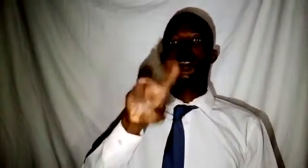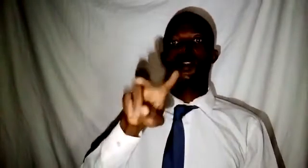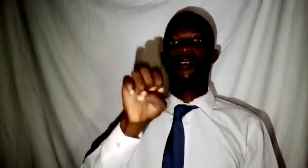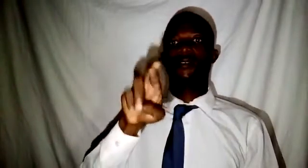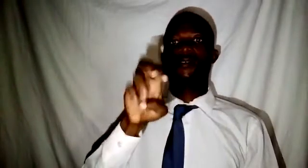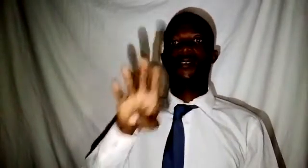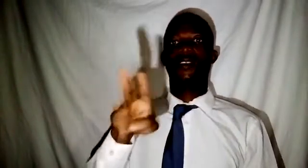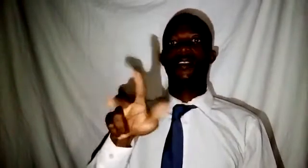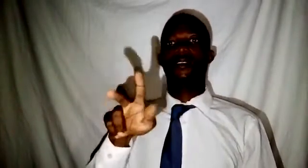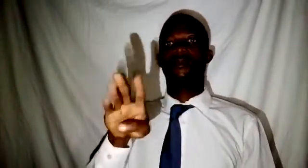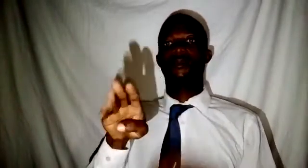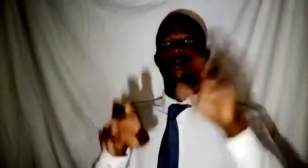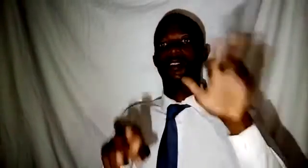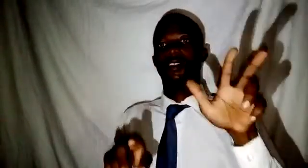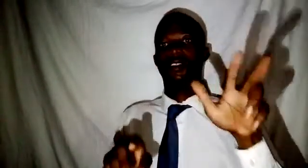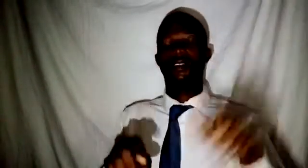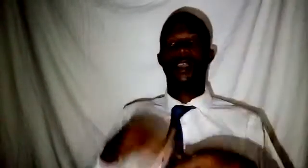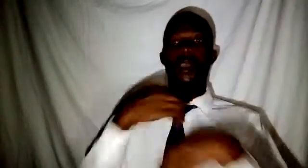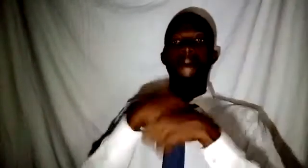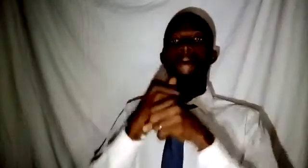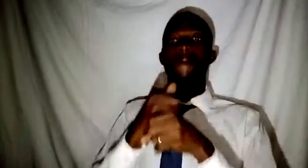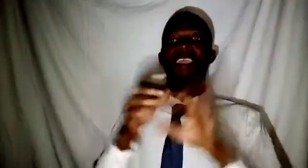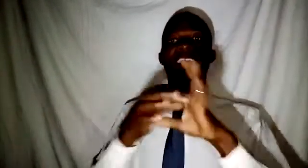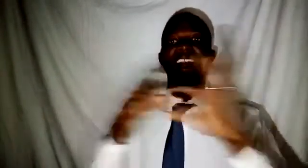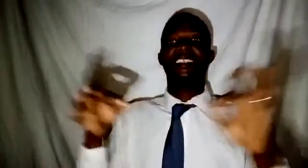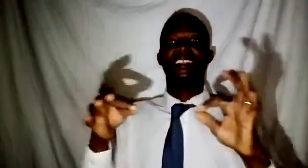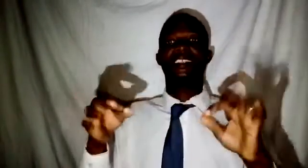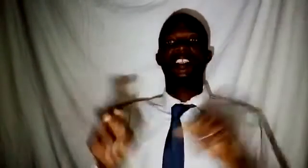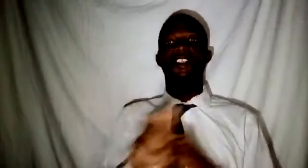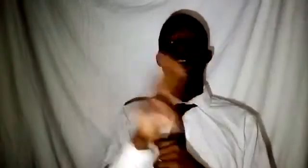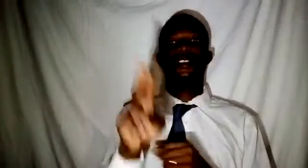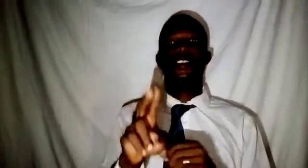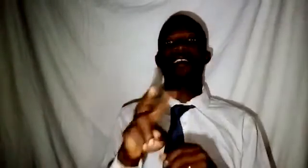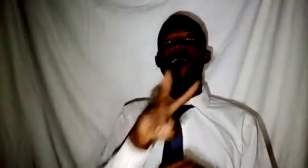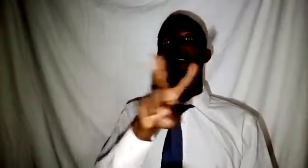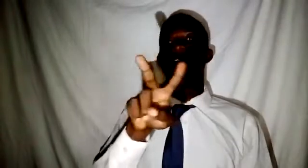correctly. 4. Use adverbs correctly in sentences.